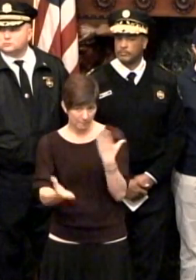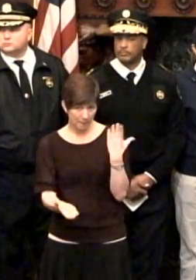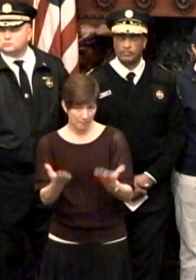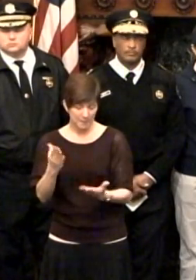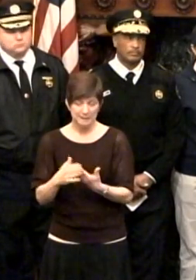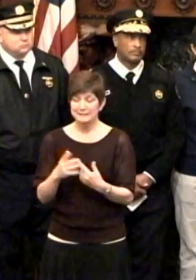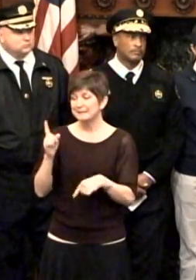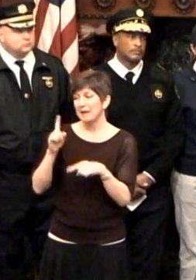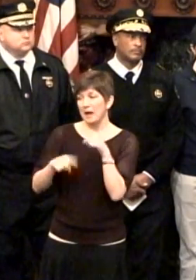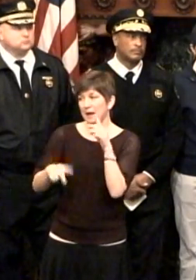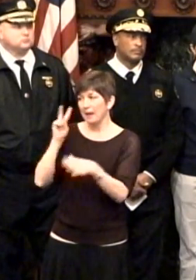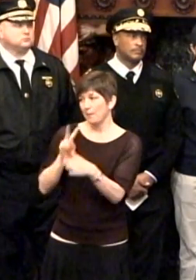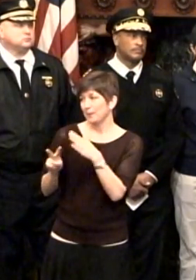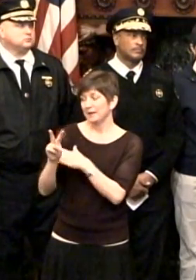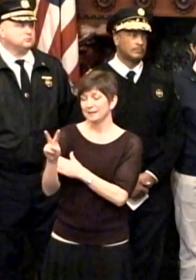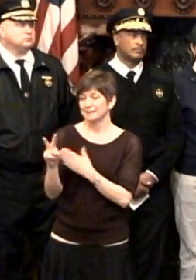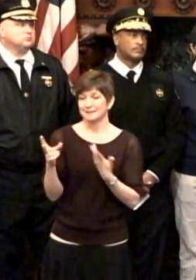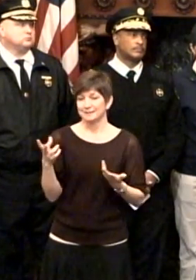I can't predict what